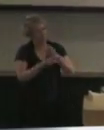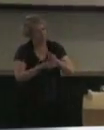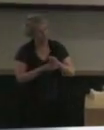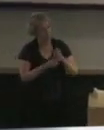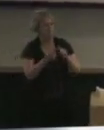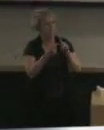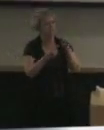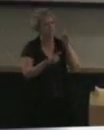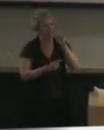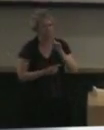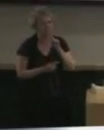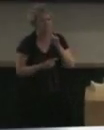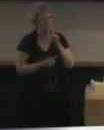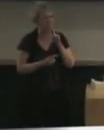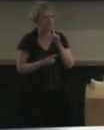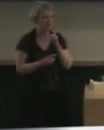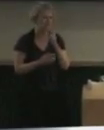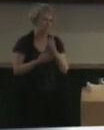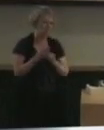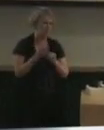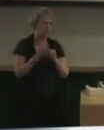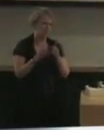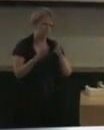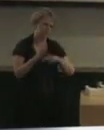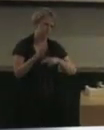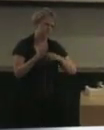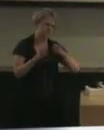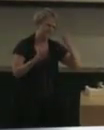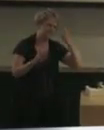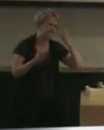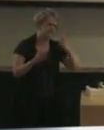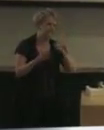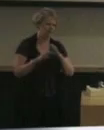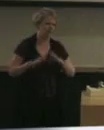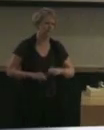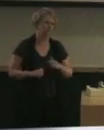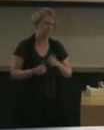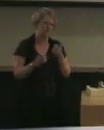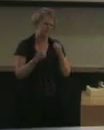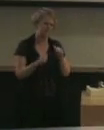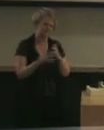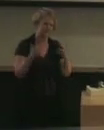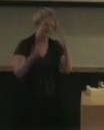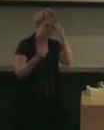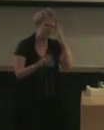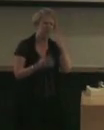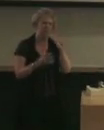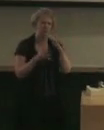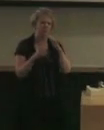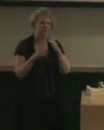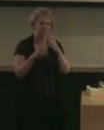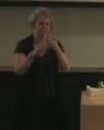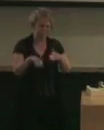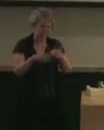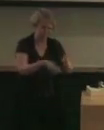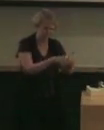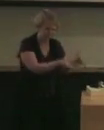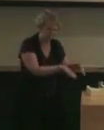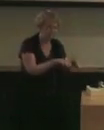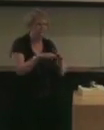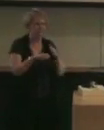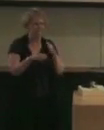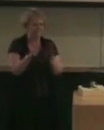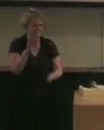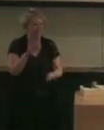and low literacy clients. I know that's a lot of information there, so I'm going to try to break this down a little bit more simply.